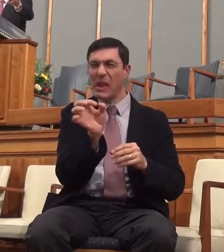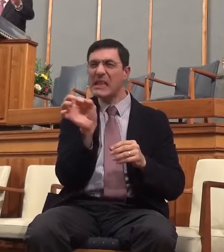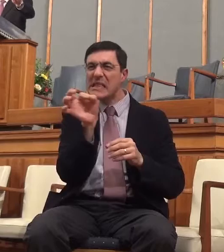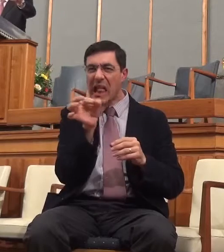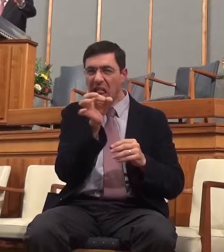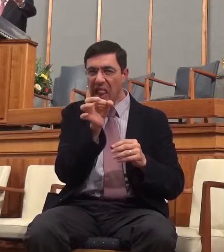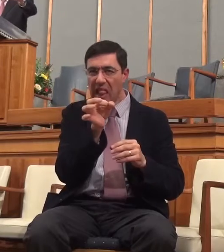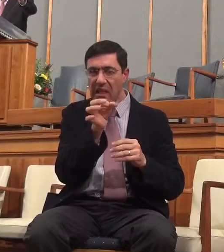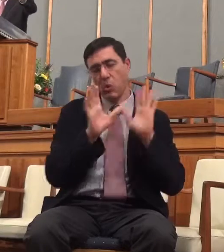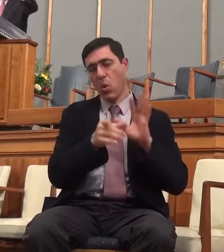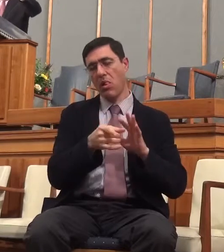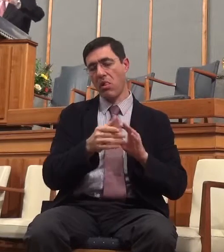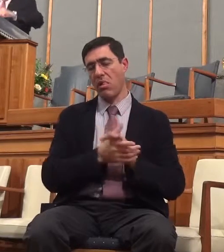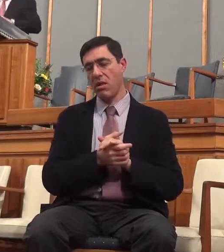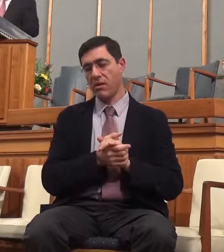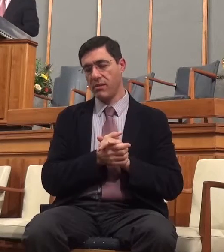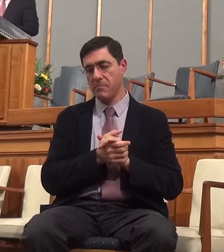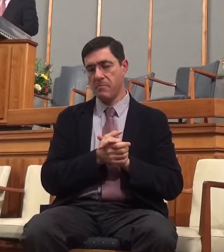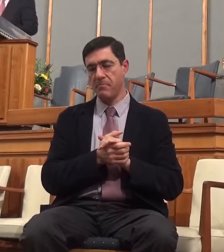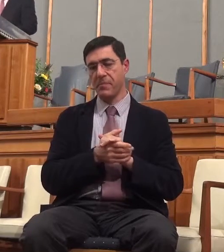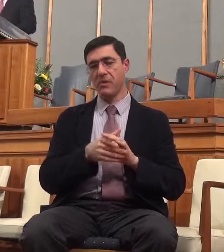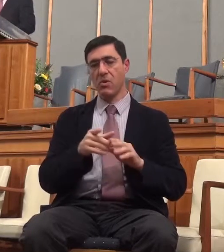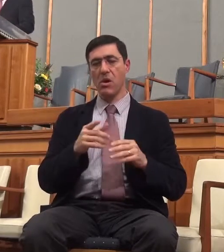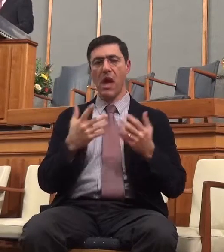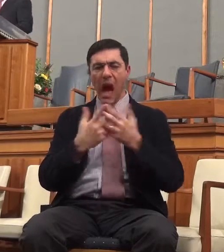just happened in some primeval soup one day?